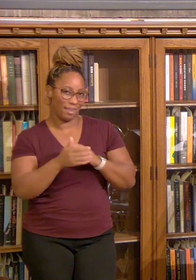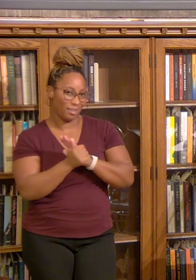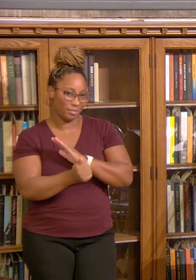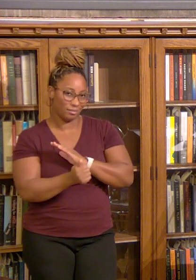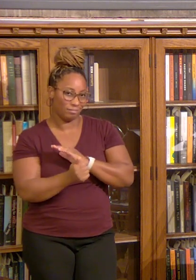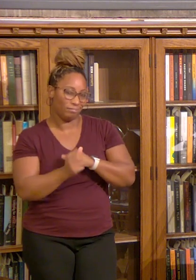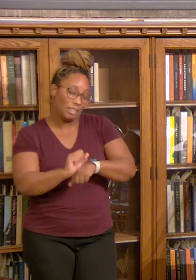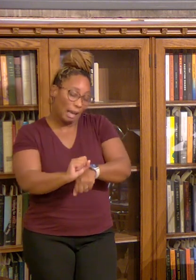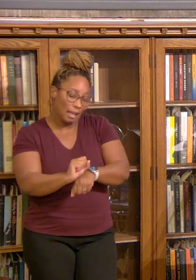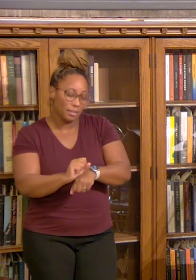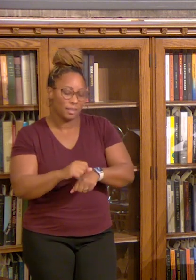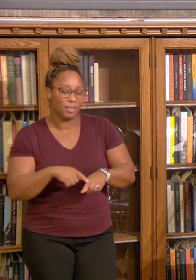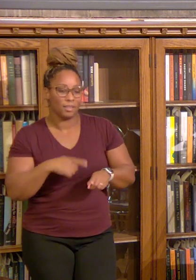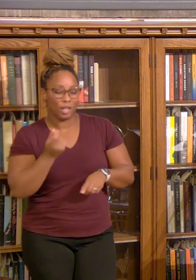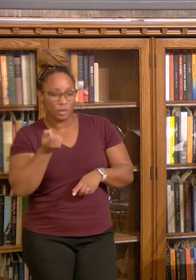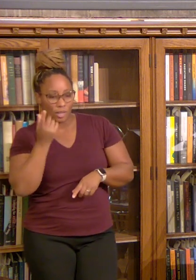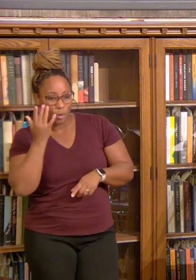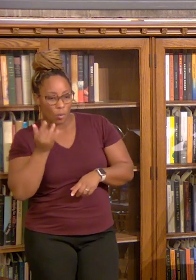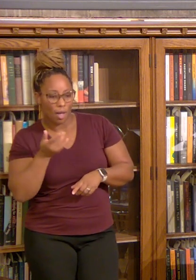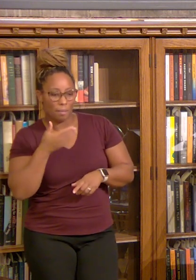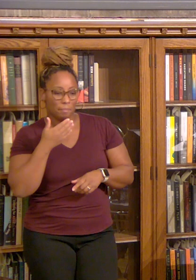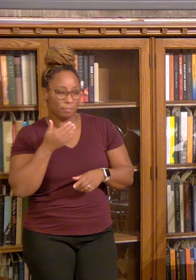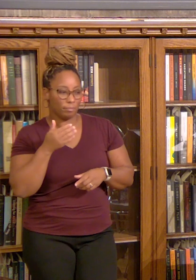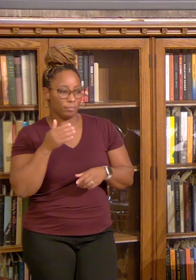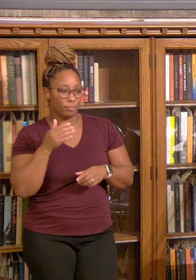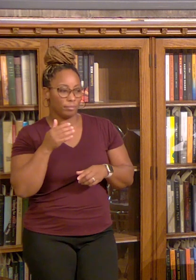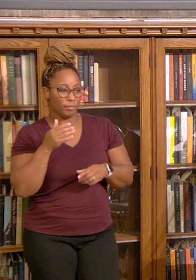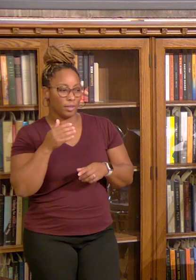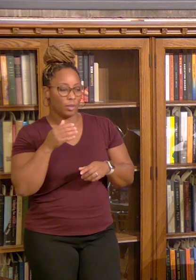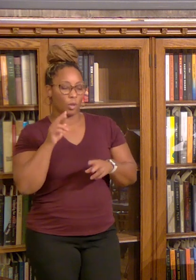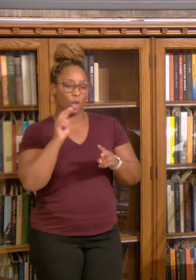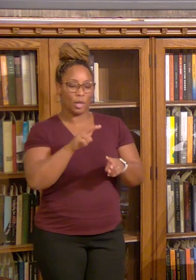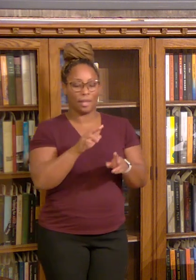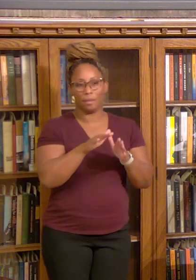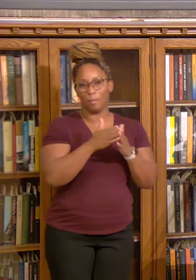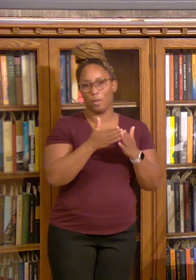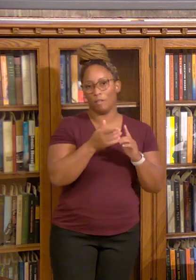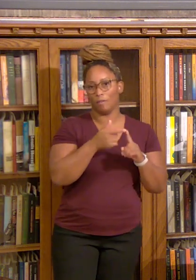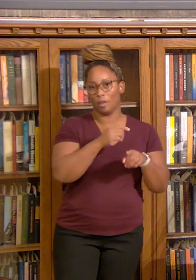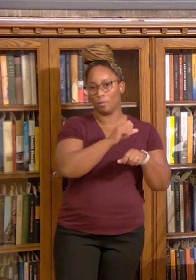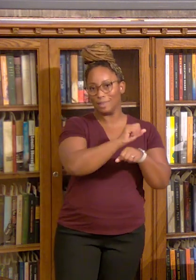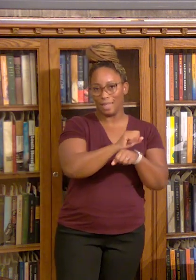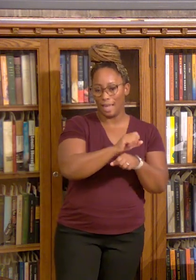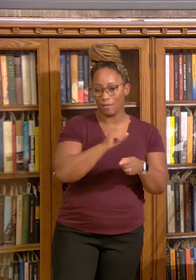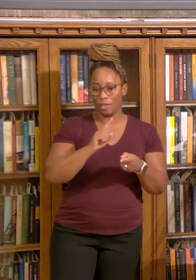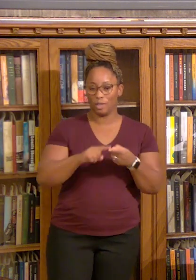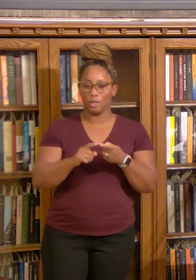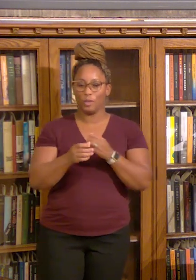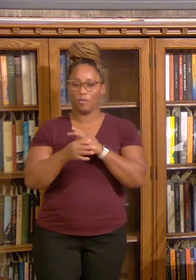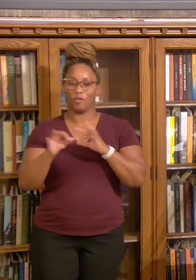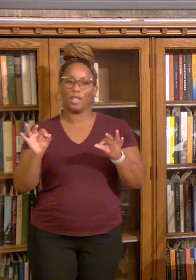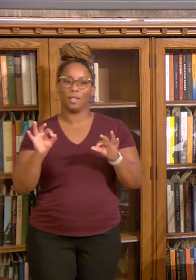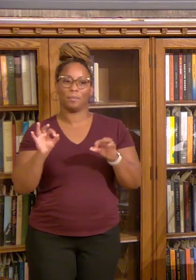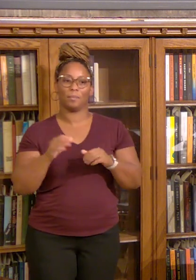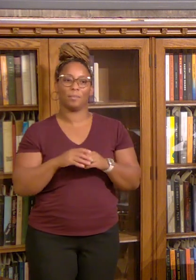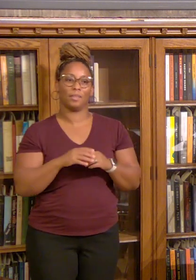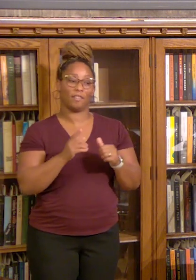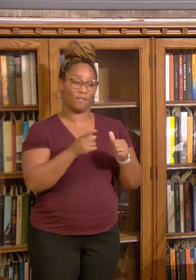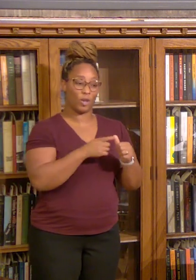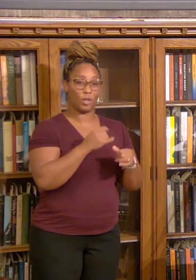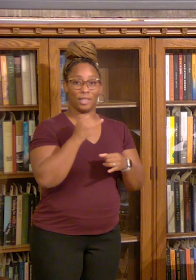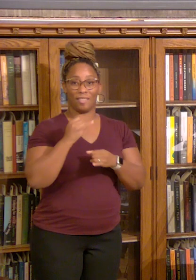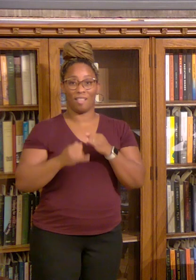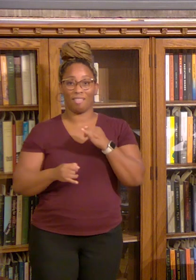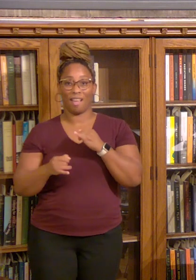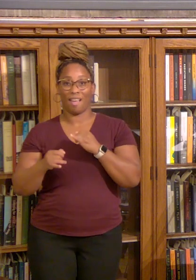task to understand why perhaps we best return to From Slavery to Freedom its very last lines in the first edition